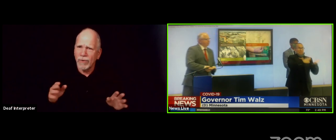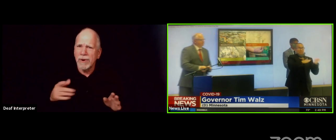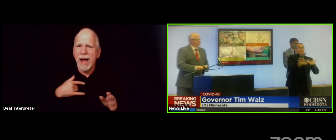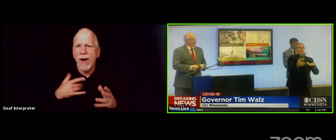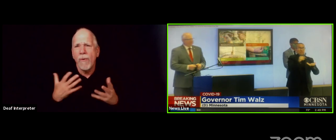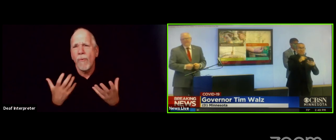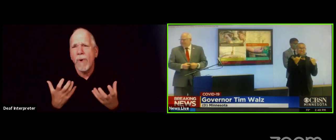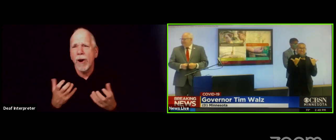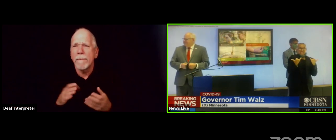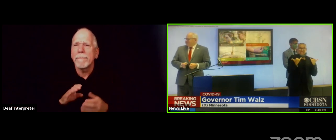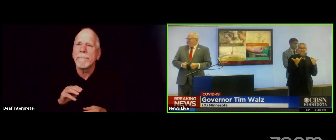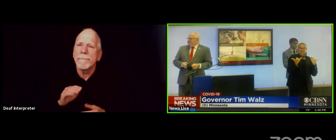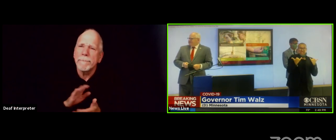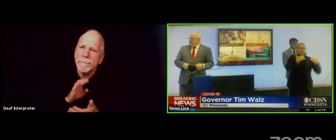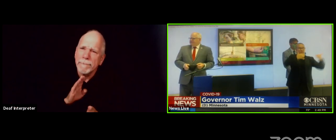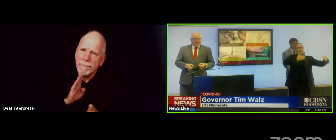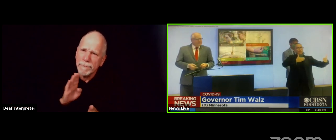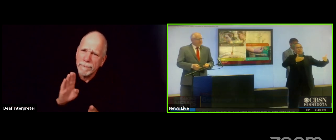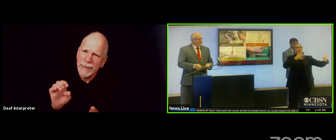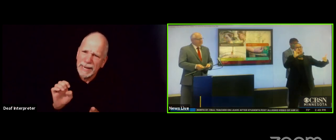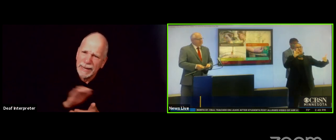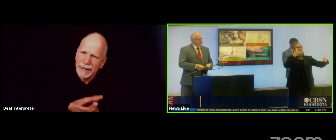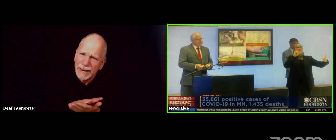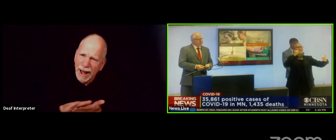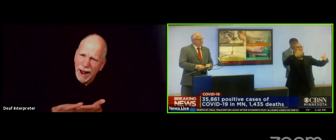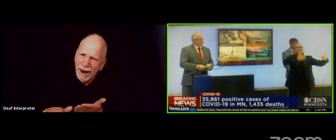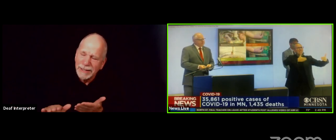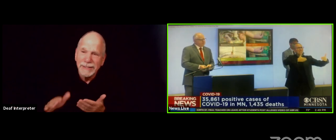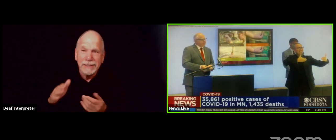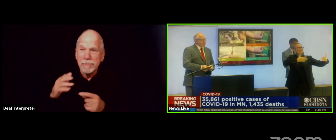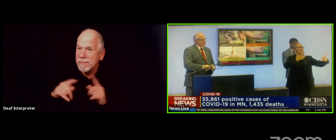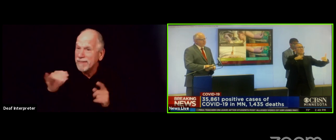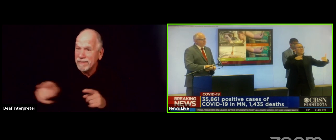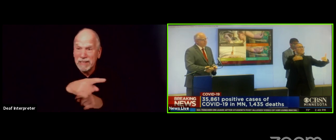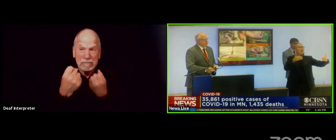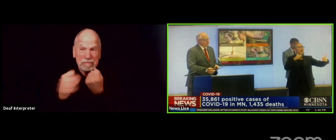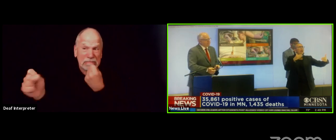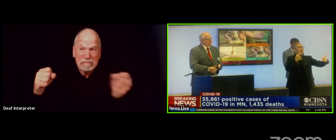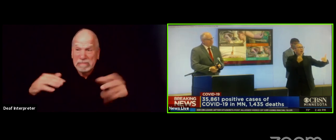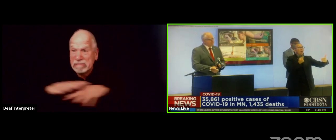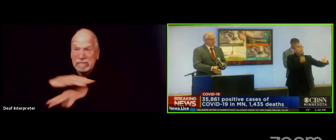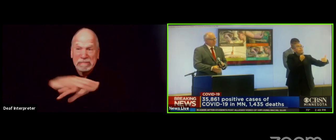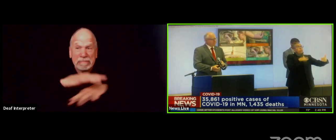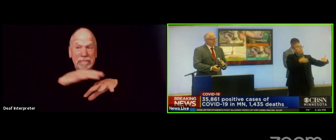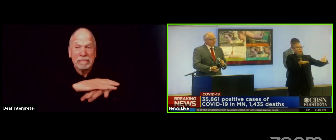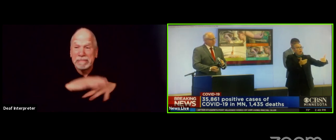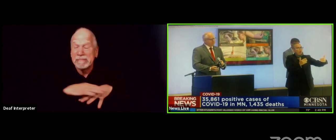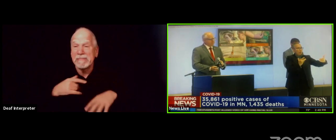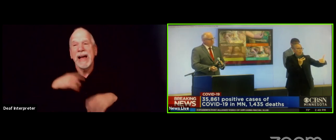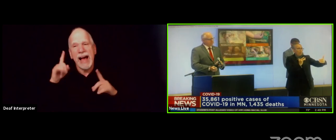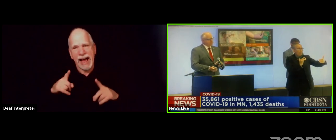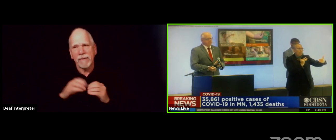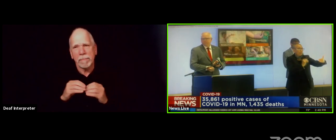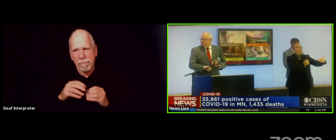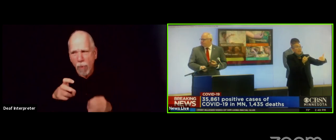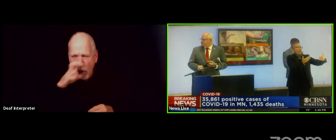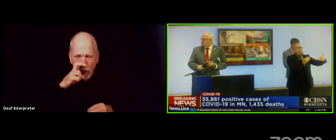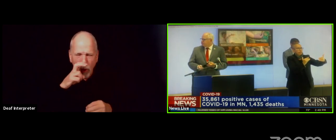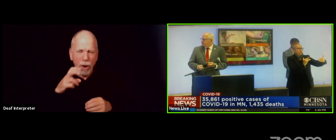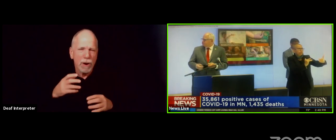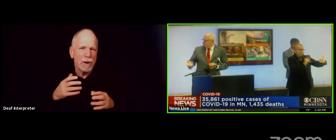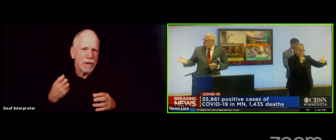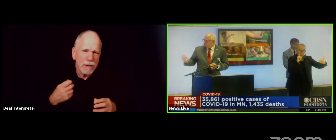think, single-digit deaths. I got a question for each one of you. Is it still about 98% of the people who are dying of an underlying